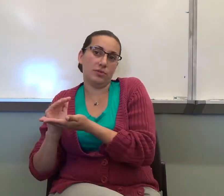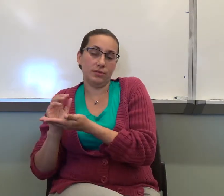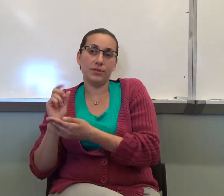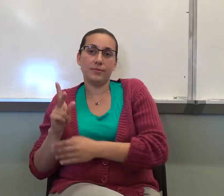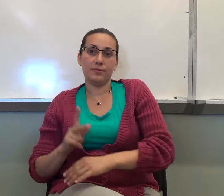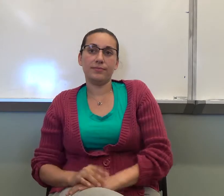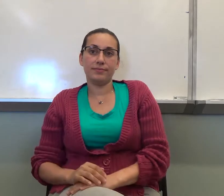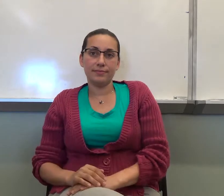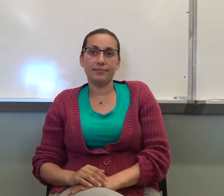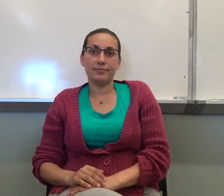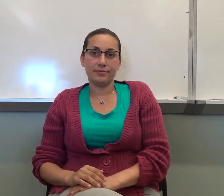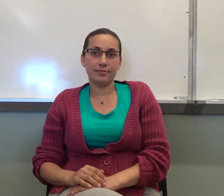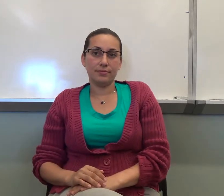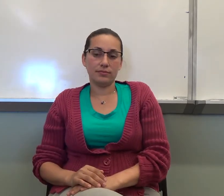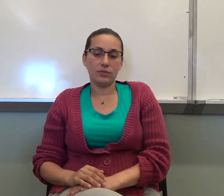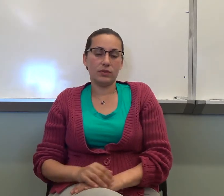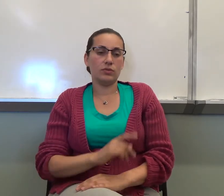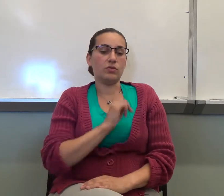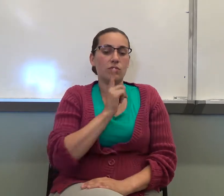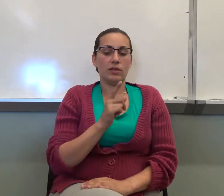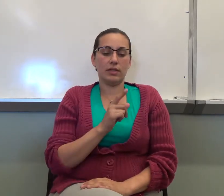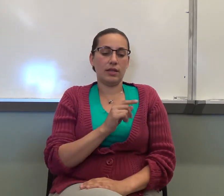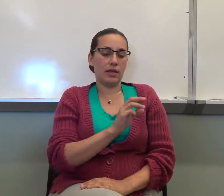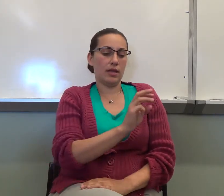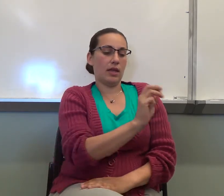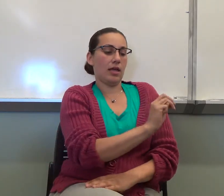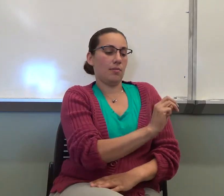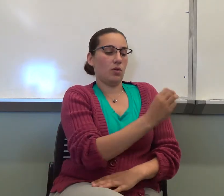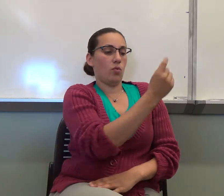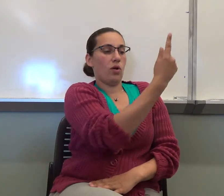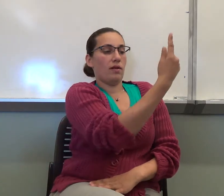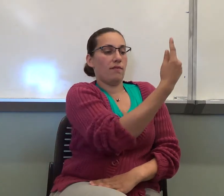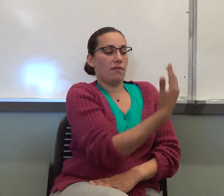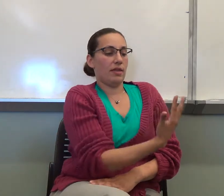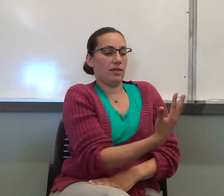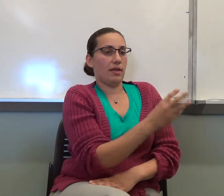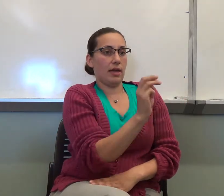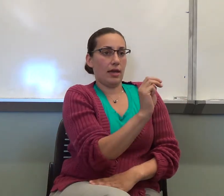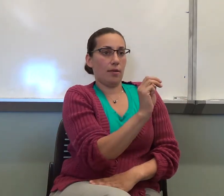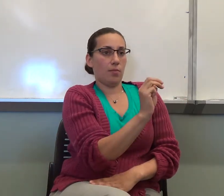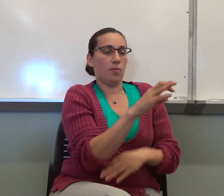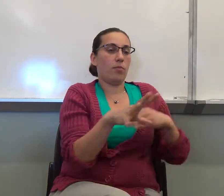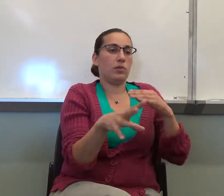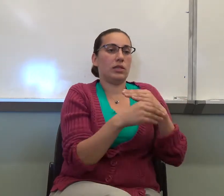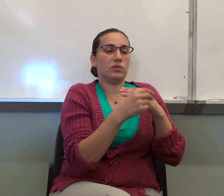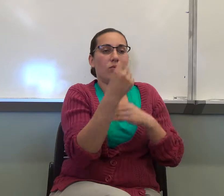so that gives you 1/5 m plus 1/2 n. And